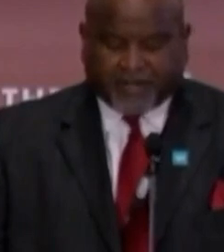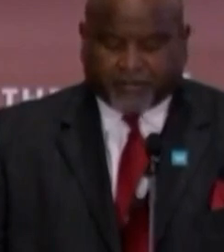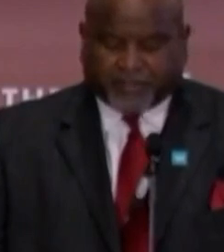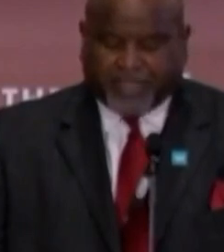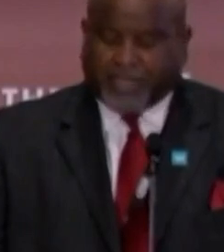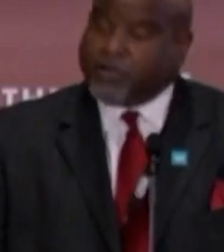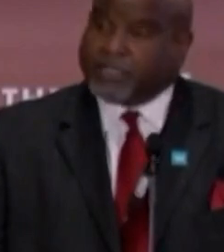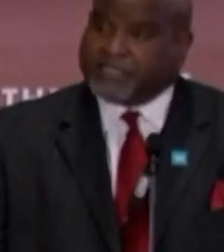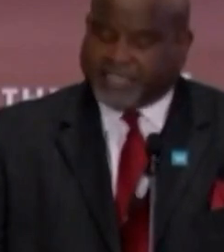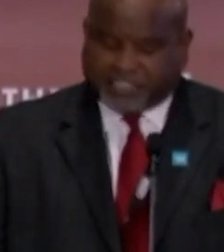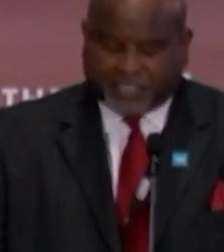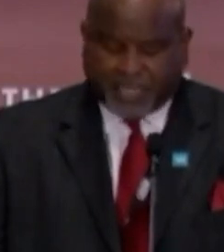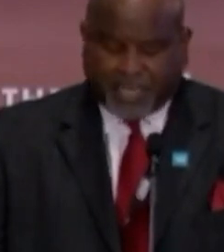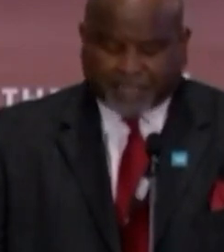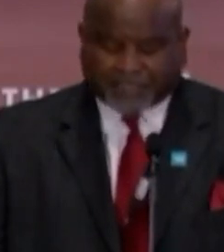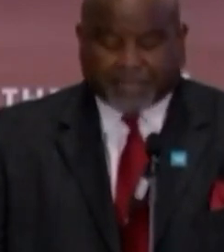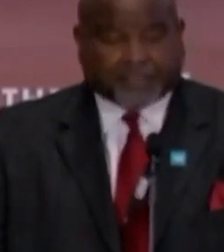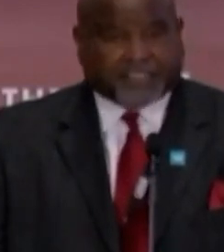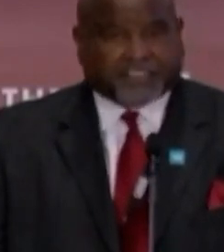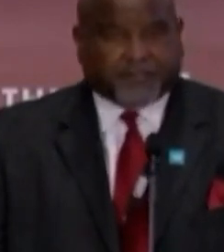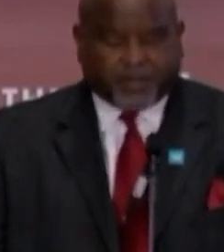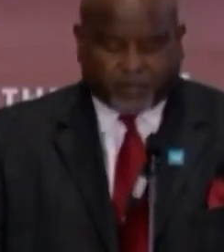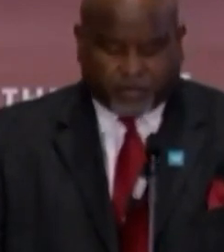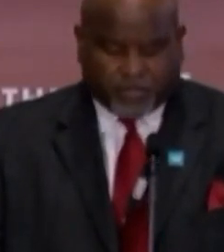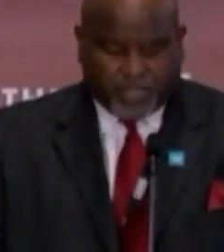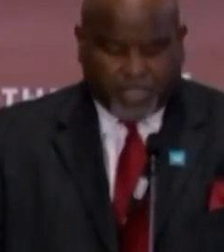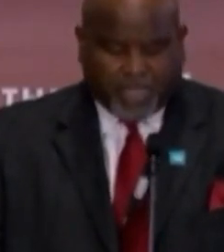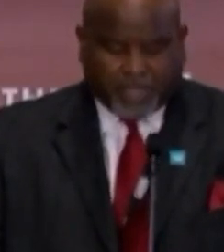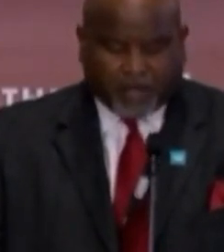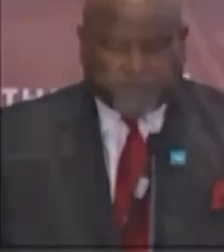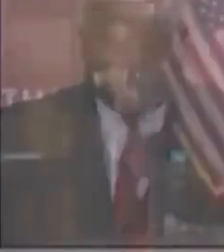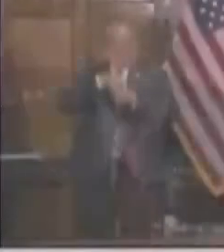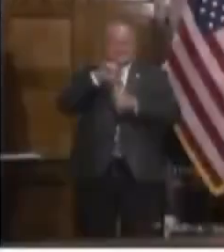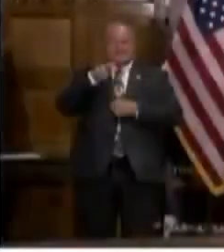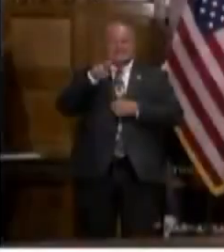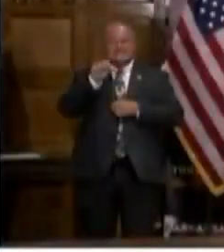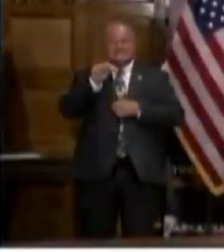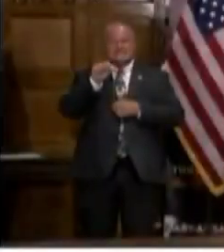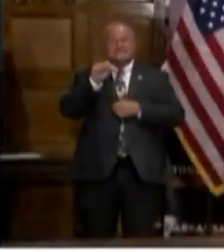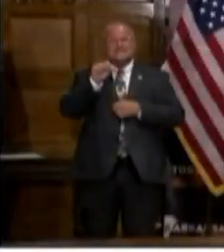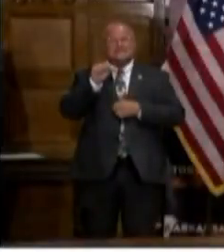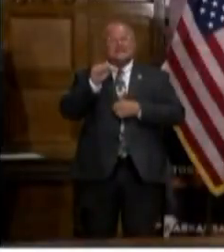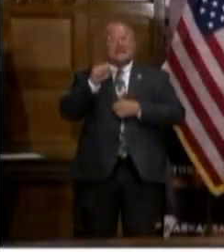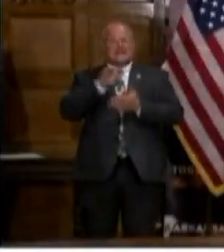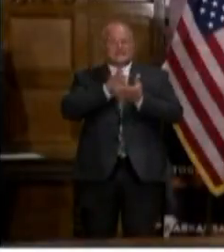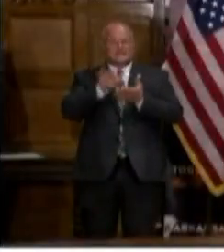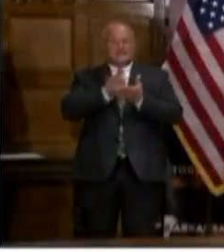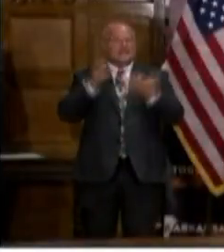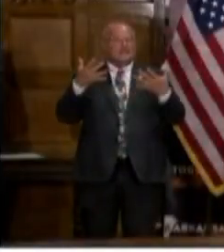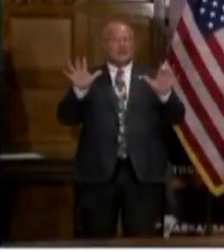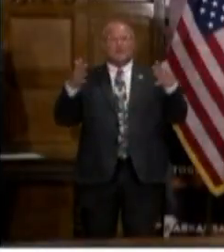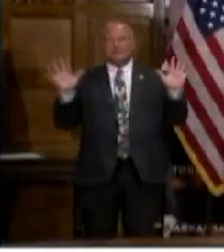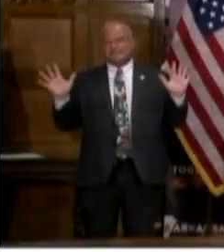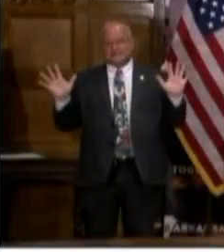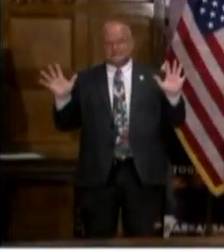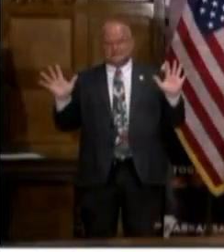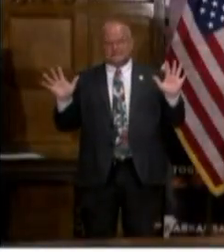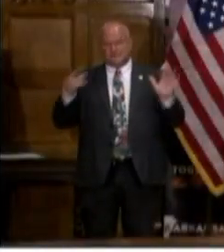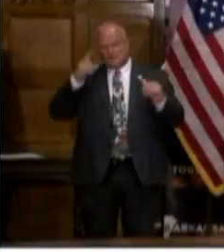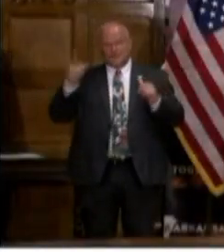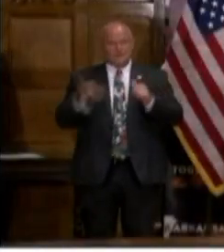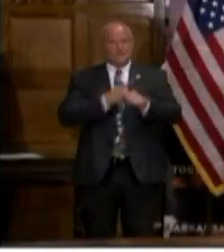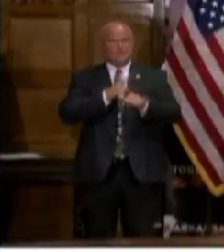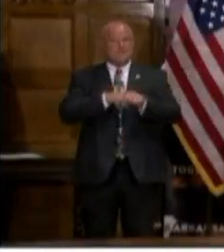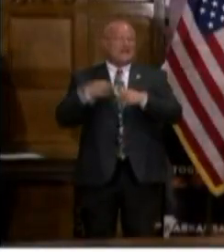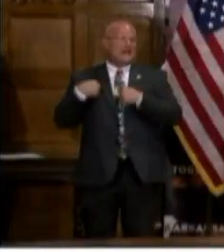not shared with any organization outside the Census Bureau and are for accounting purposes only. For the